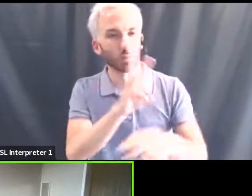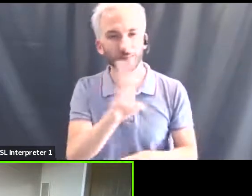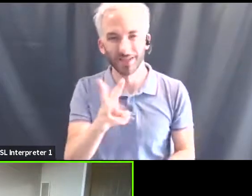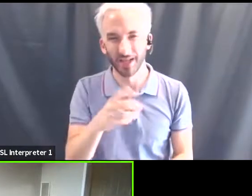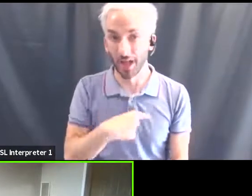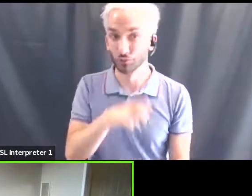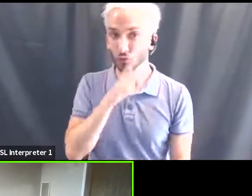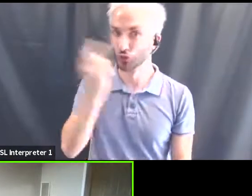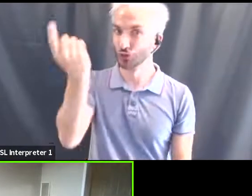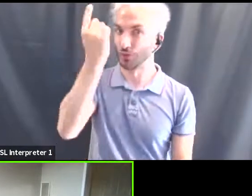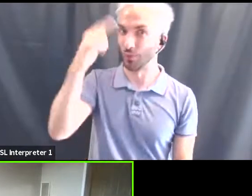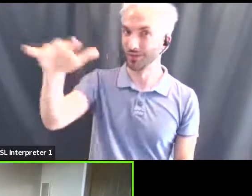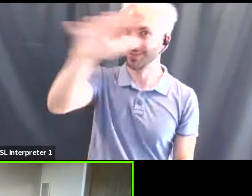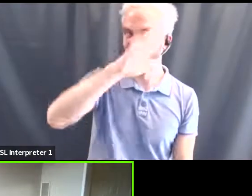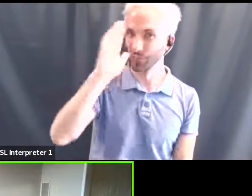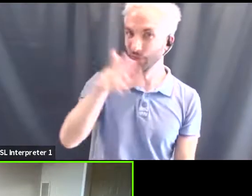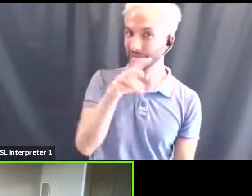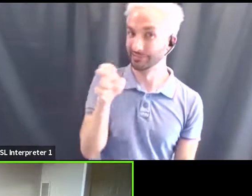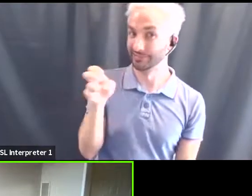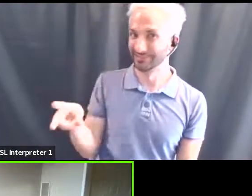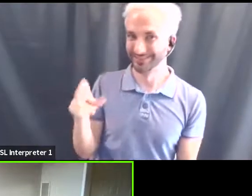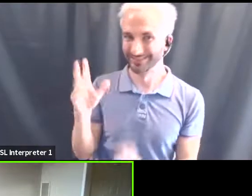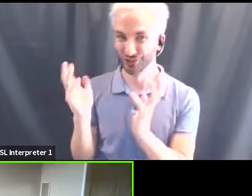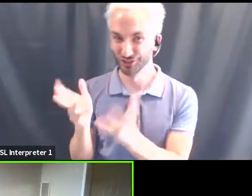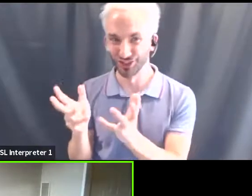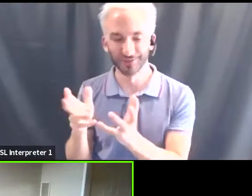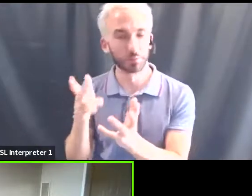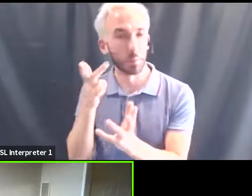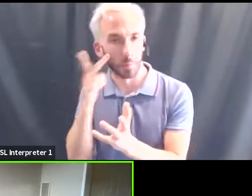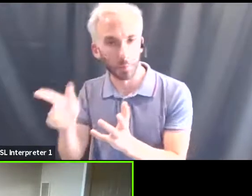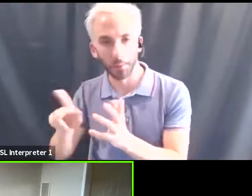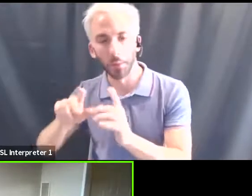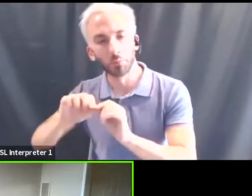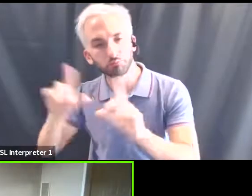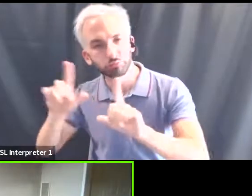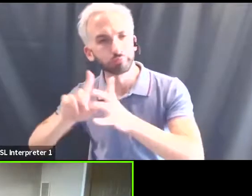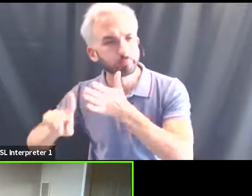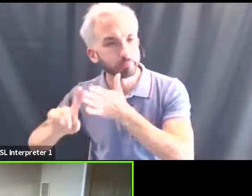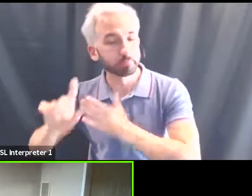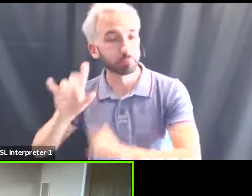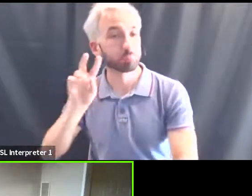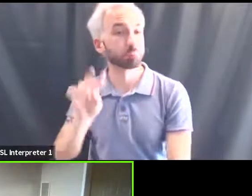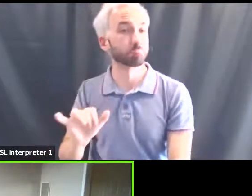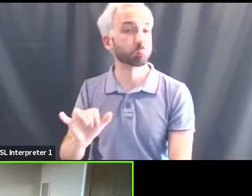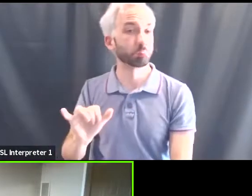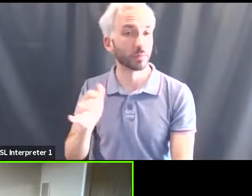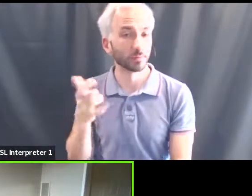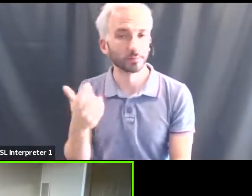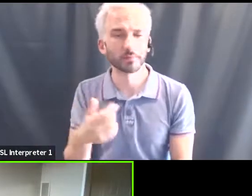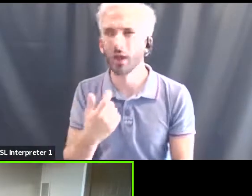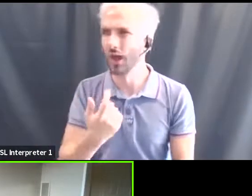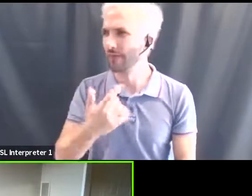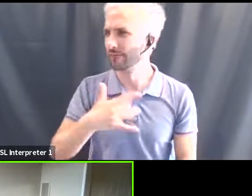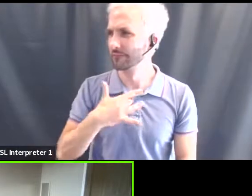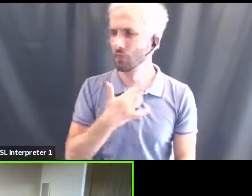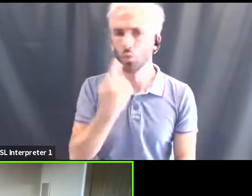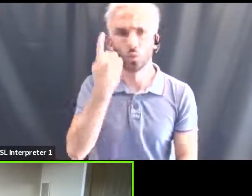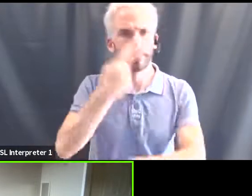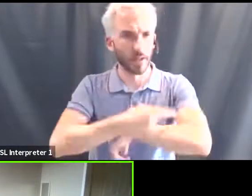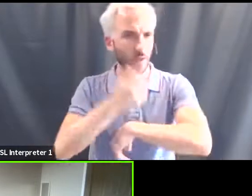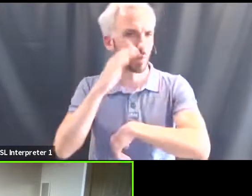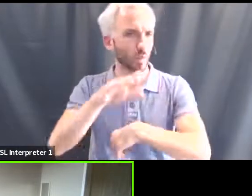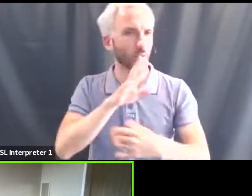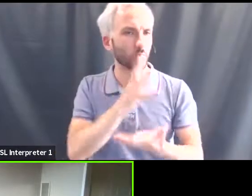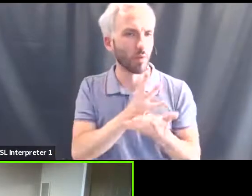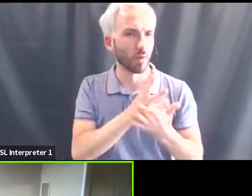chat because I'm mentioning it. And there's everything from one of the days is a session on mindfulness. Another day